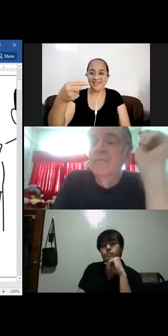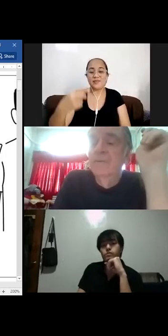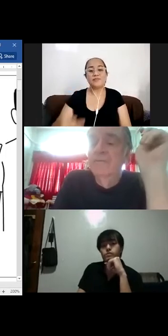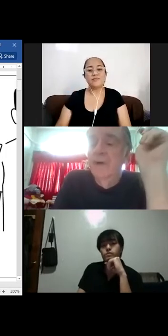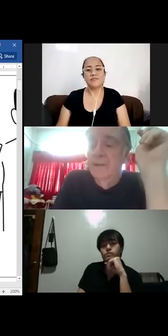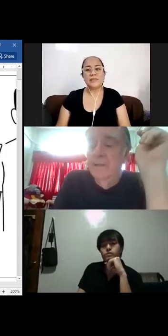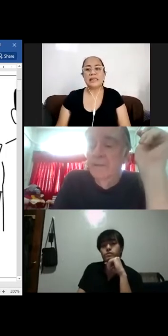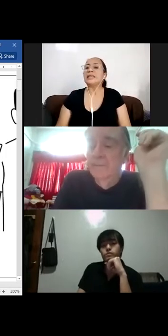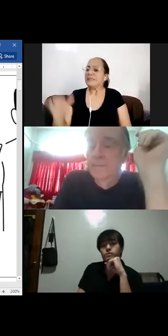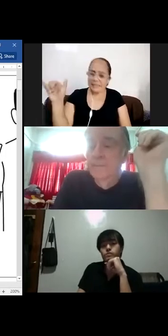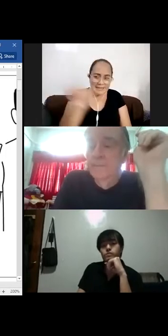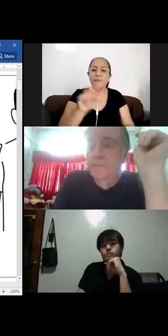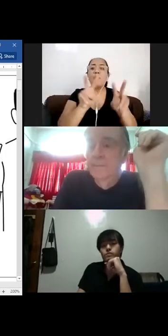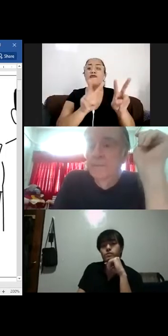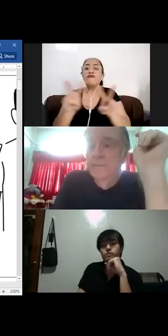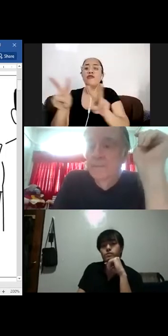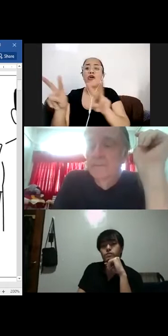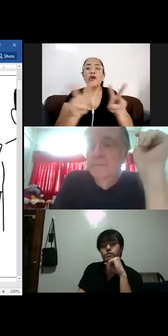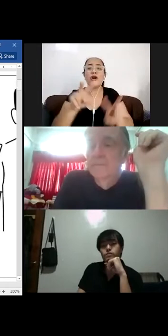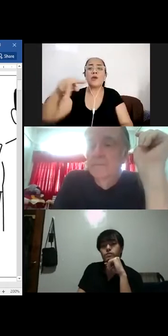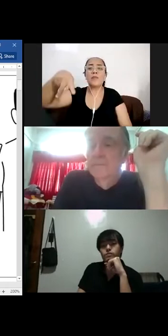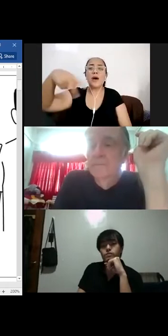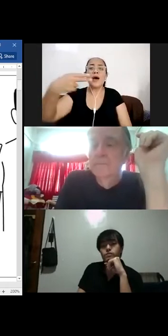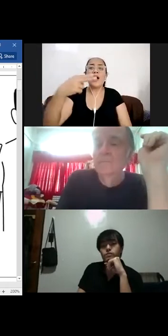Also a verb phrase.